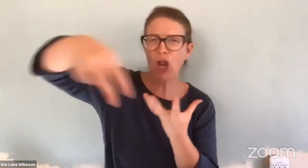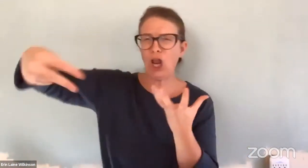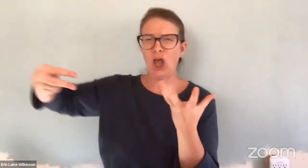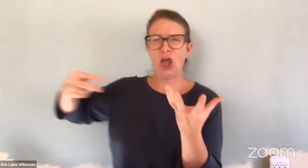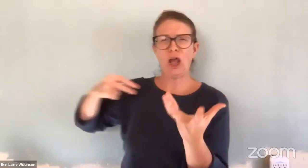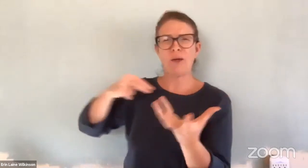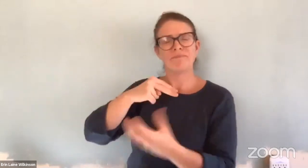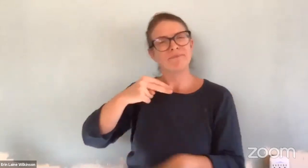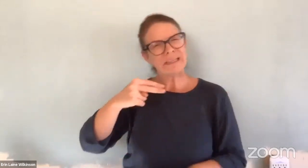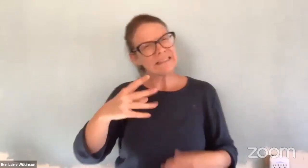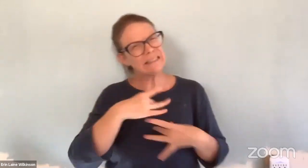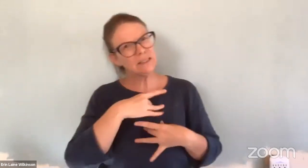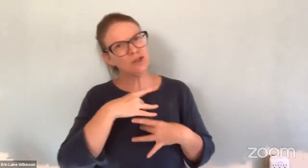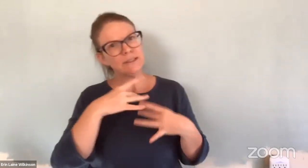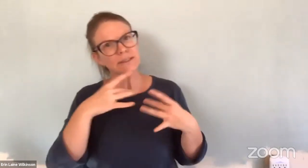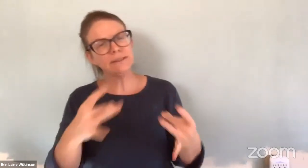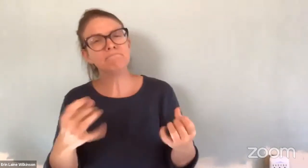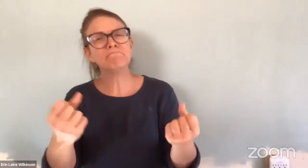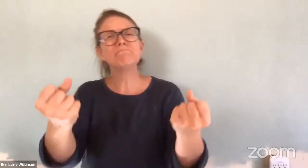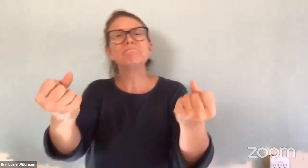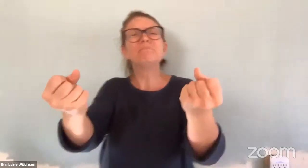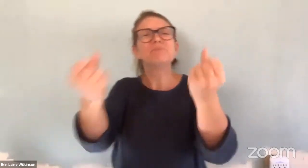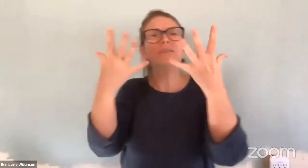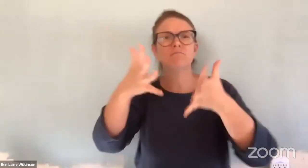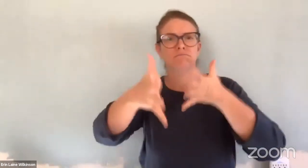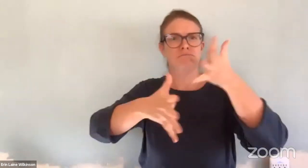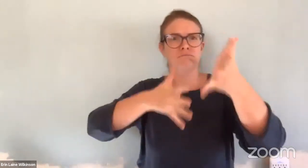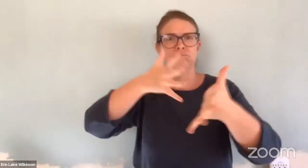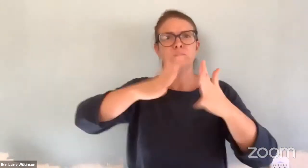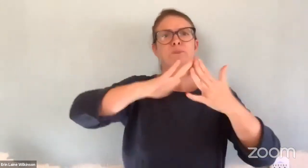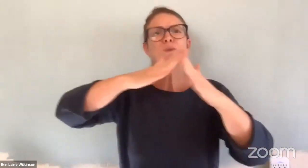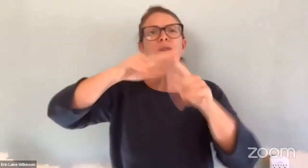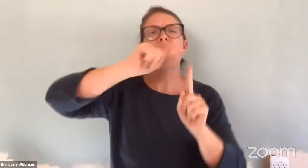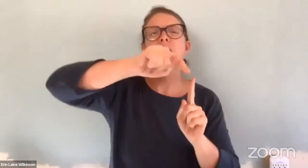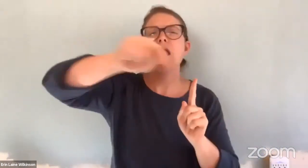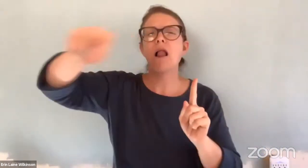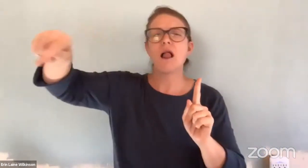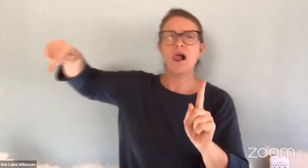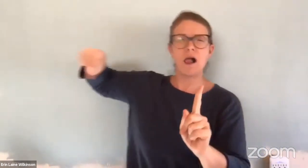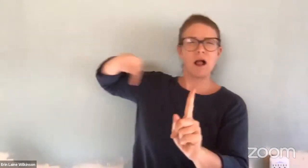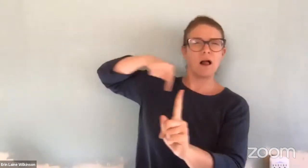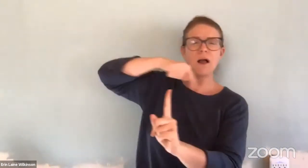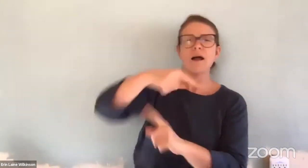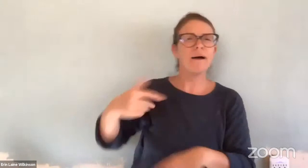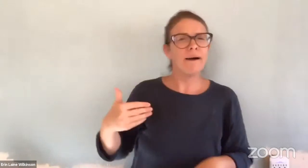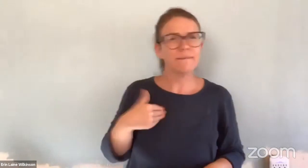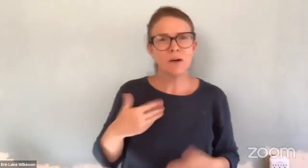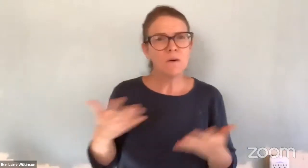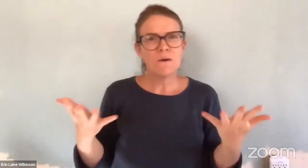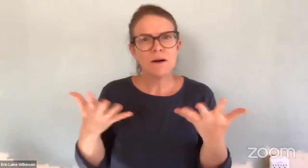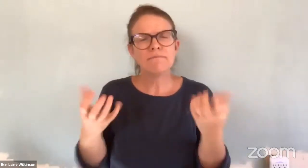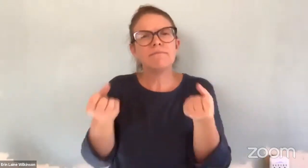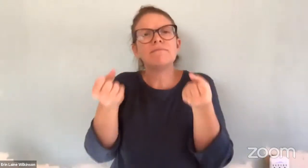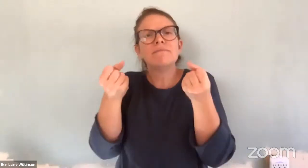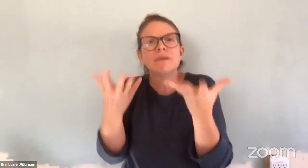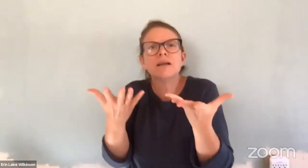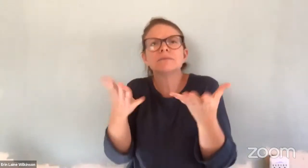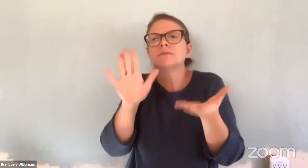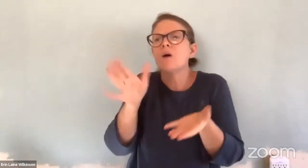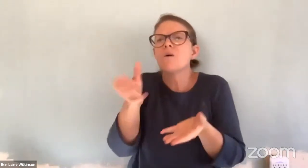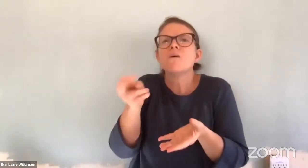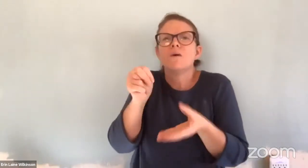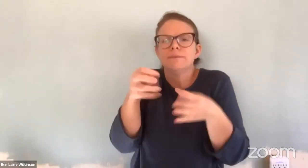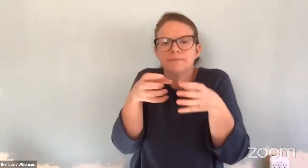if we're thinking worldwide and looking at all the sign languages that there are many sign languages